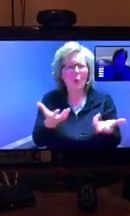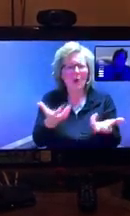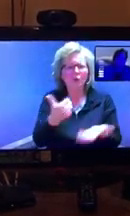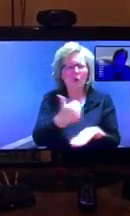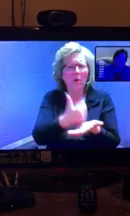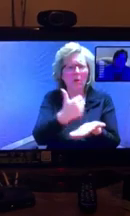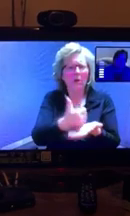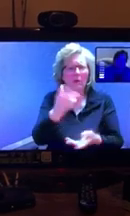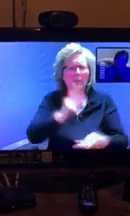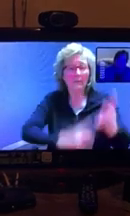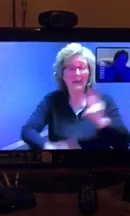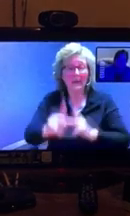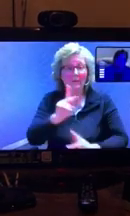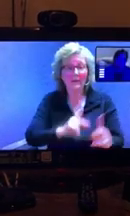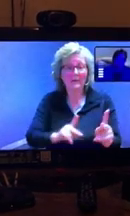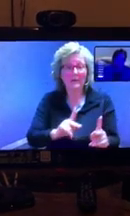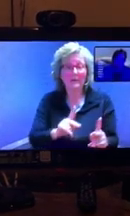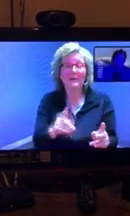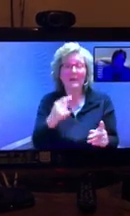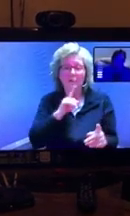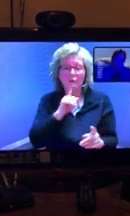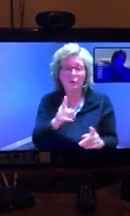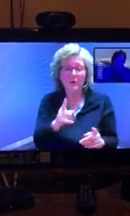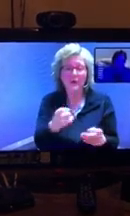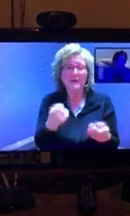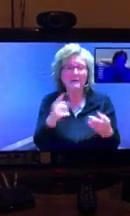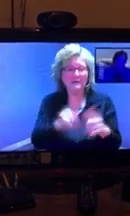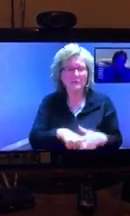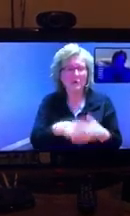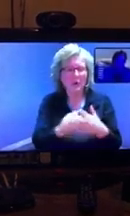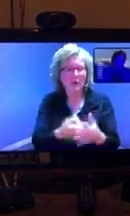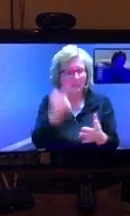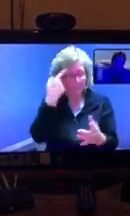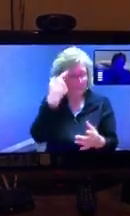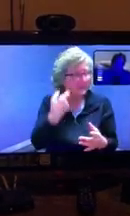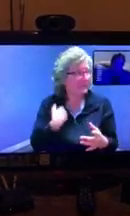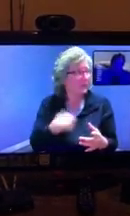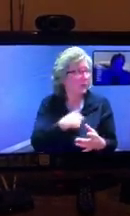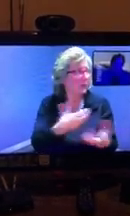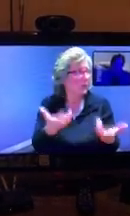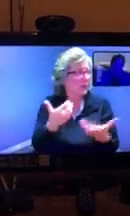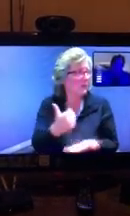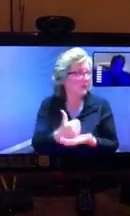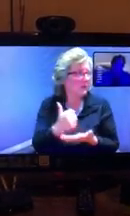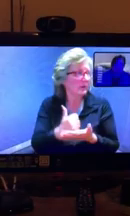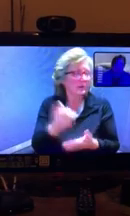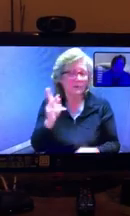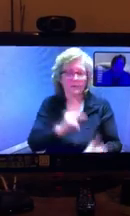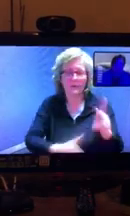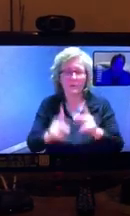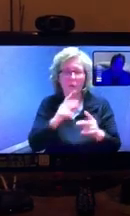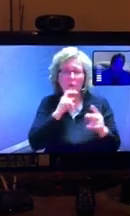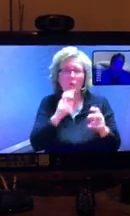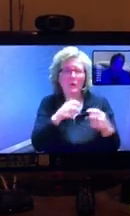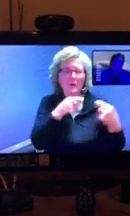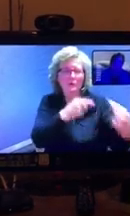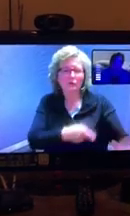And truly, it all started because we wanted to help people. We wanted to help people who were struggling, people who had not